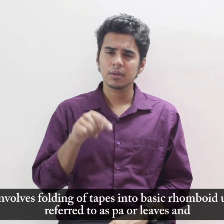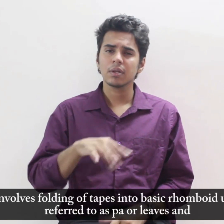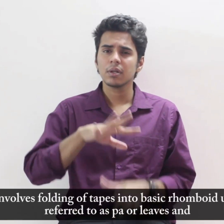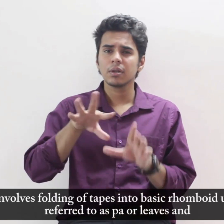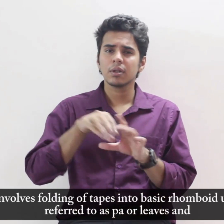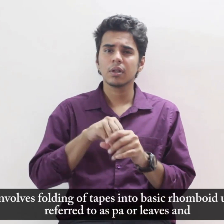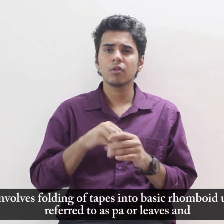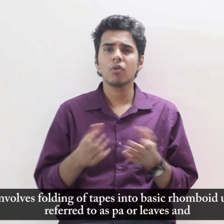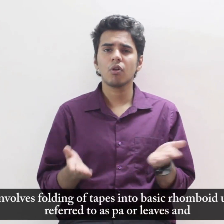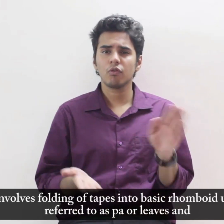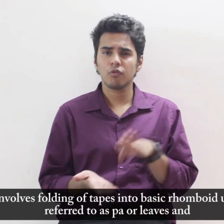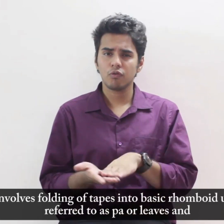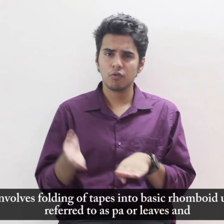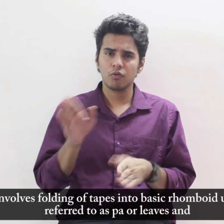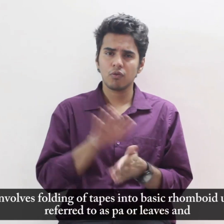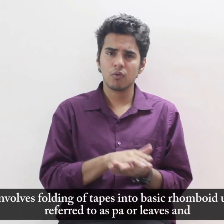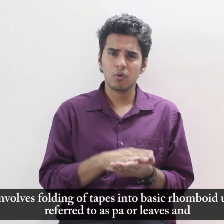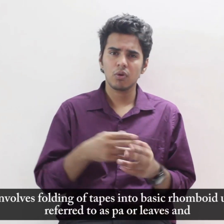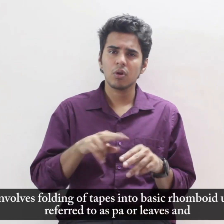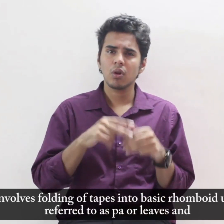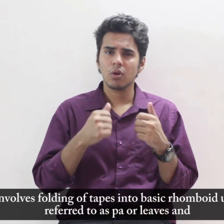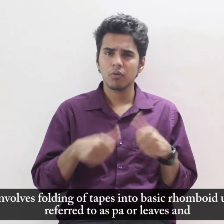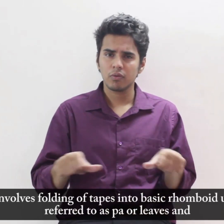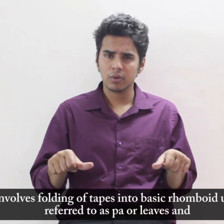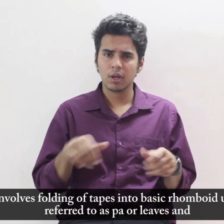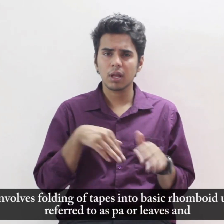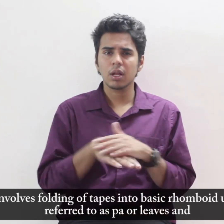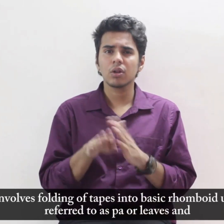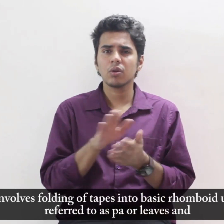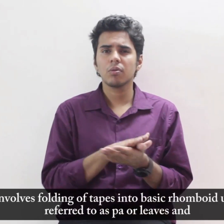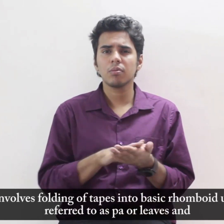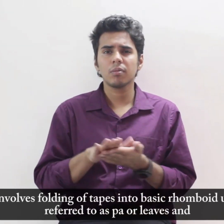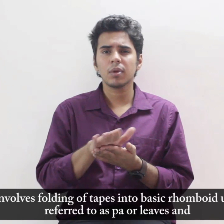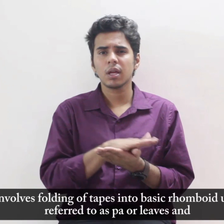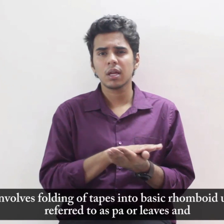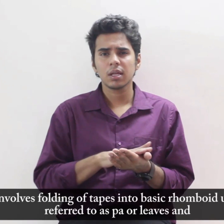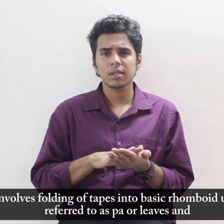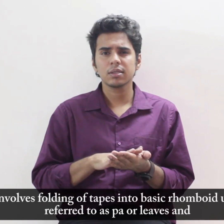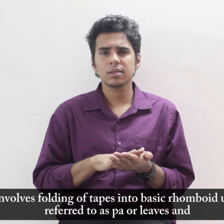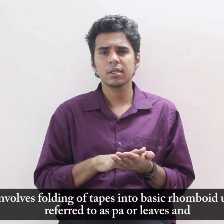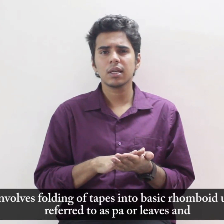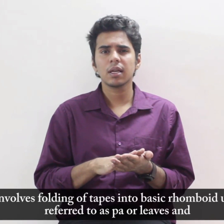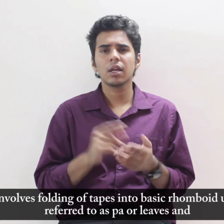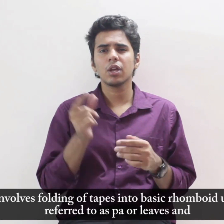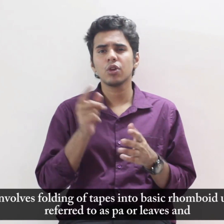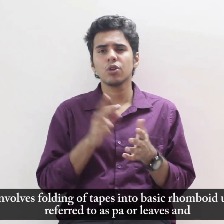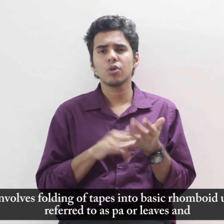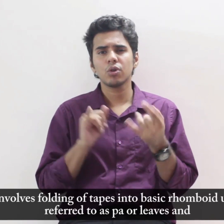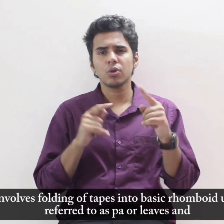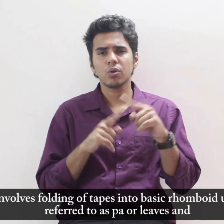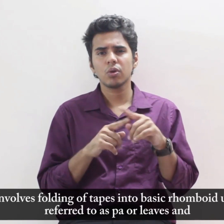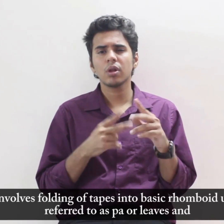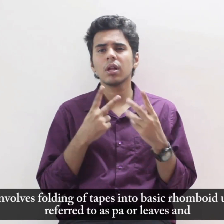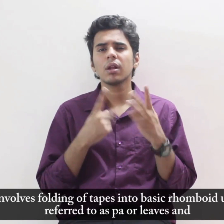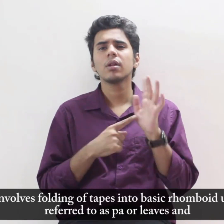It involves folding of tapes into basic rhomboid units referred to as pa or leaves